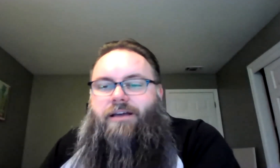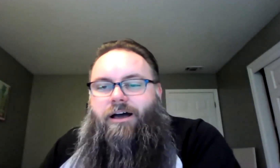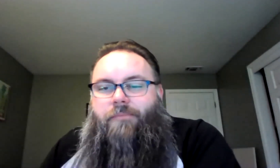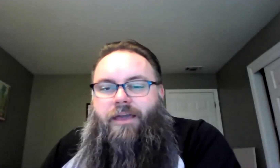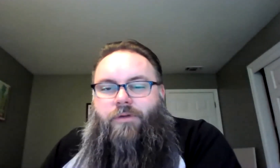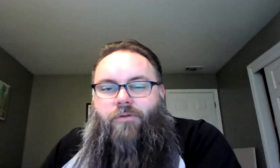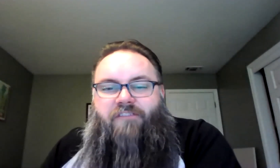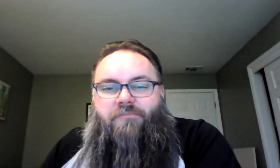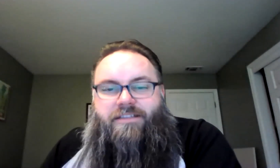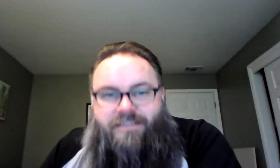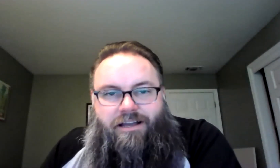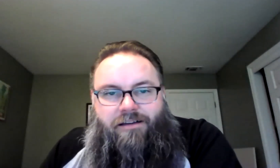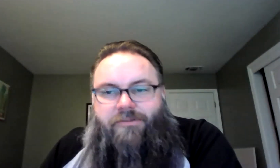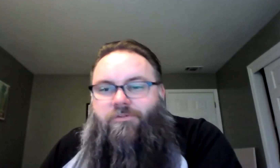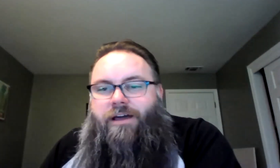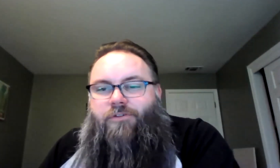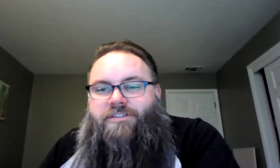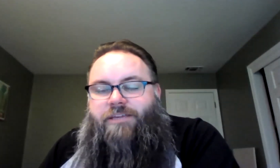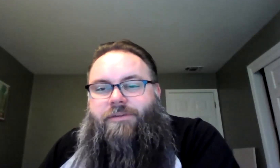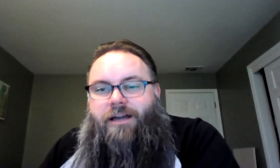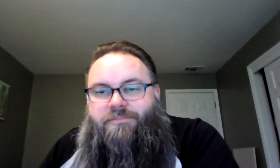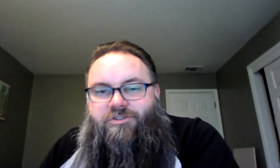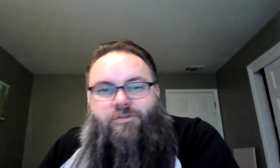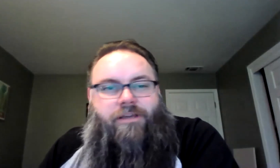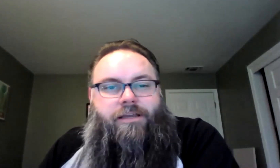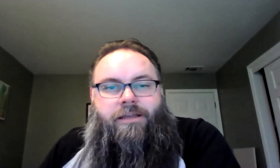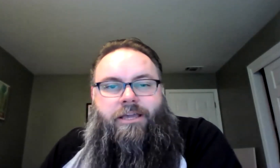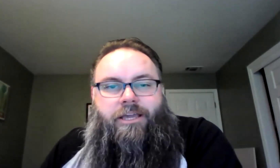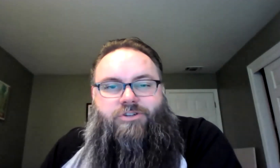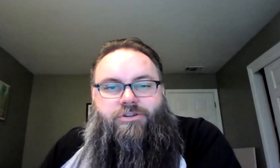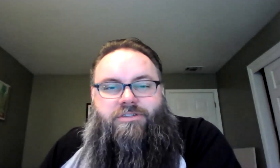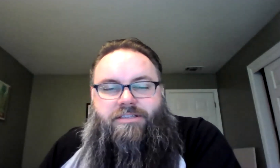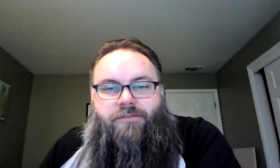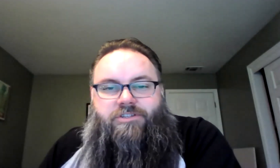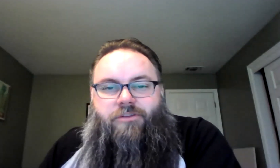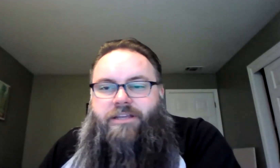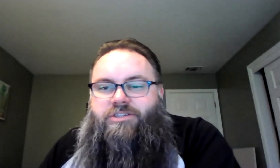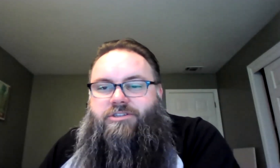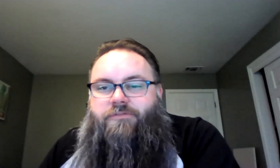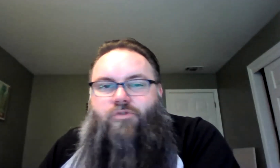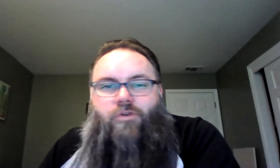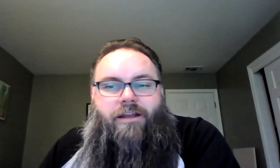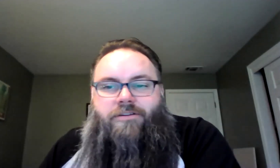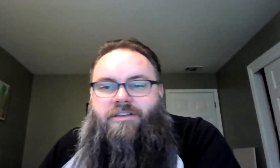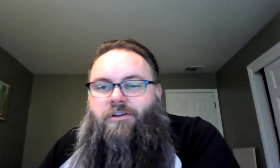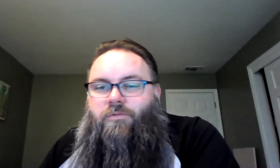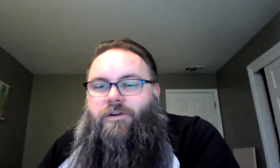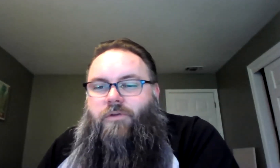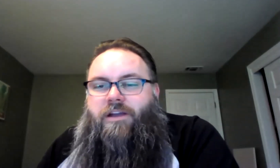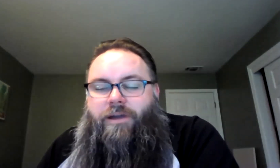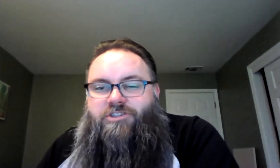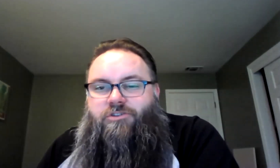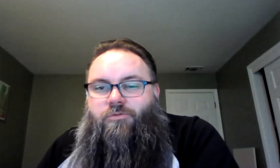services. And we will have Melissa come and we'll have her team come so you could get introduced to the self-determination service coordinators.